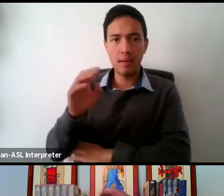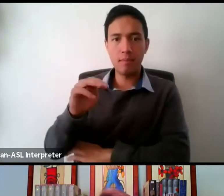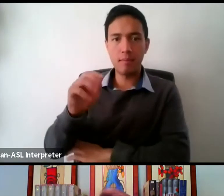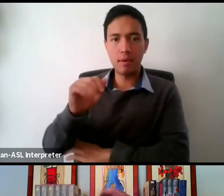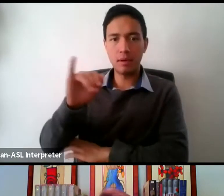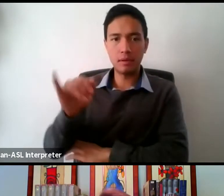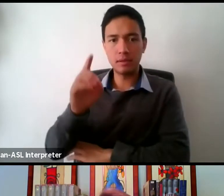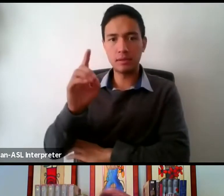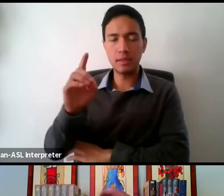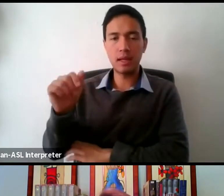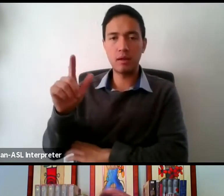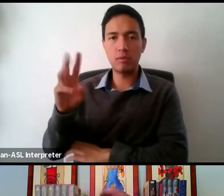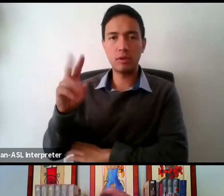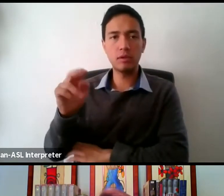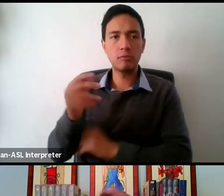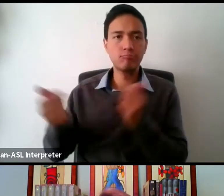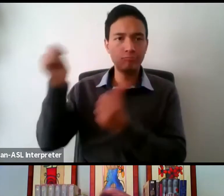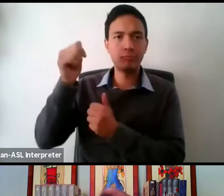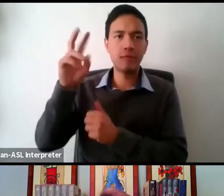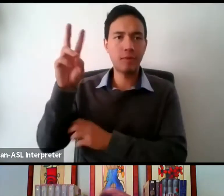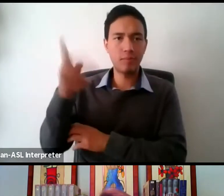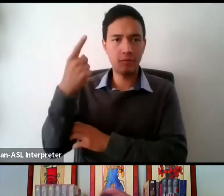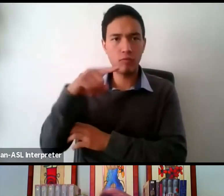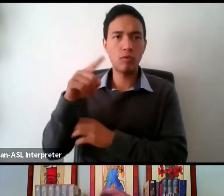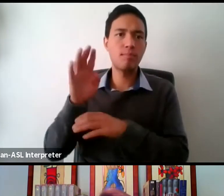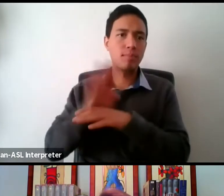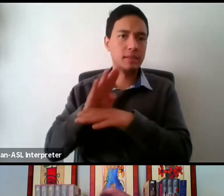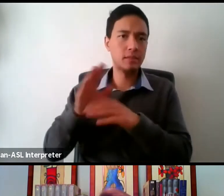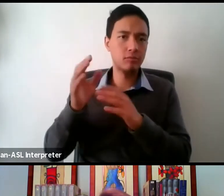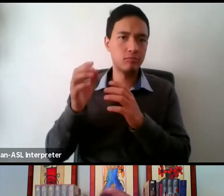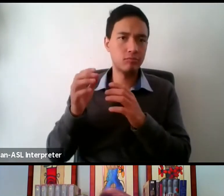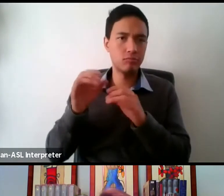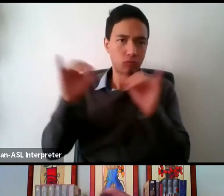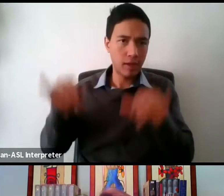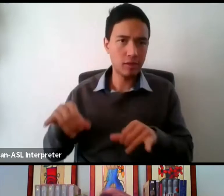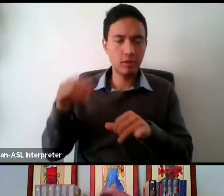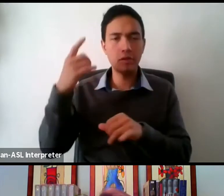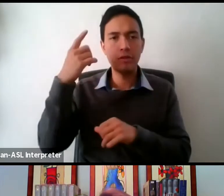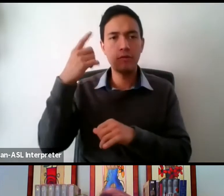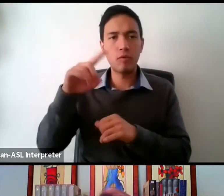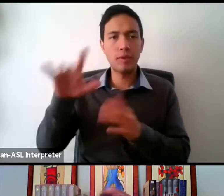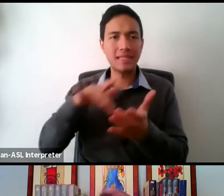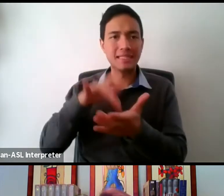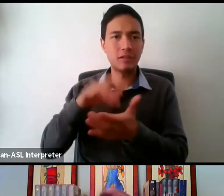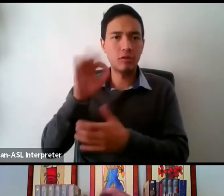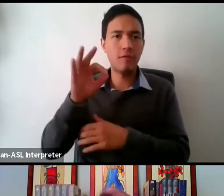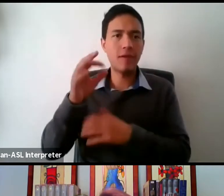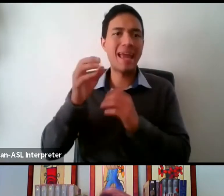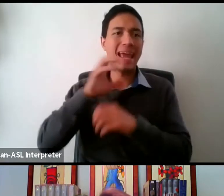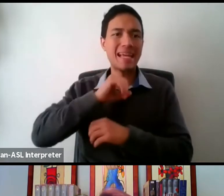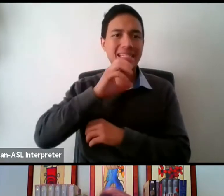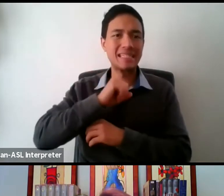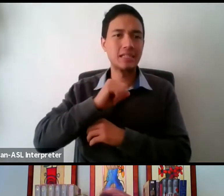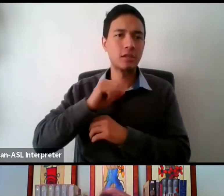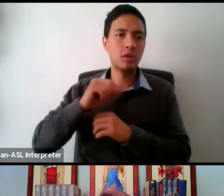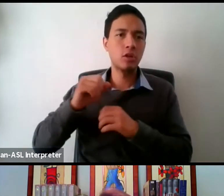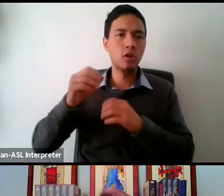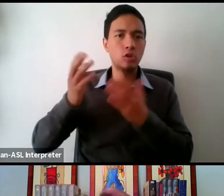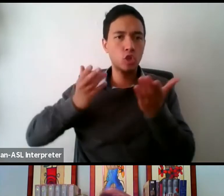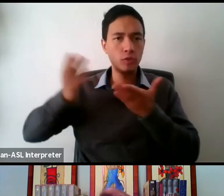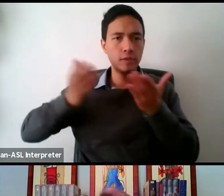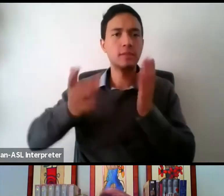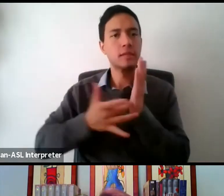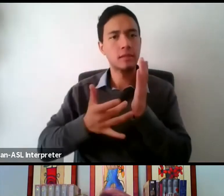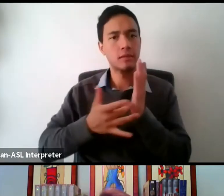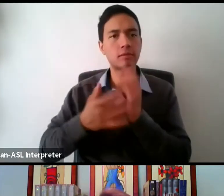Business Strategy and the Executive Director for the Center for Aging Services Technologies at the organization